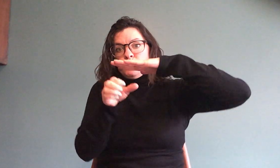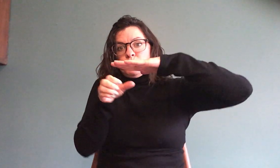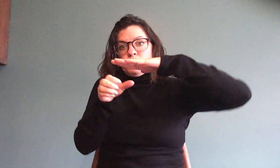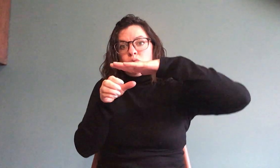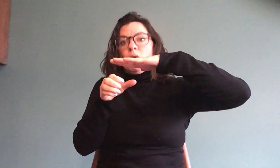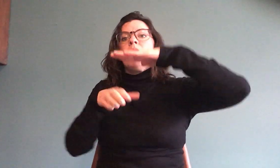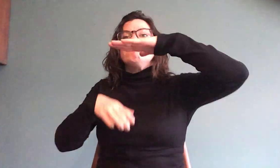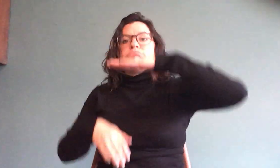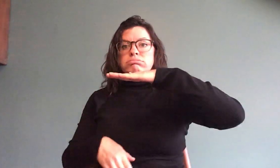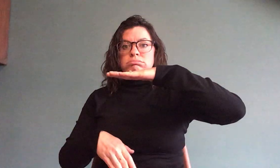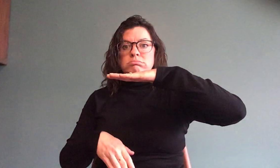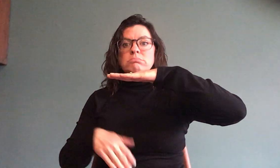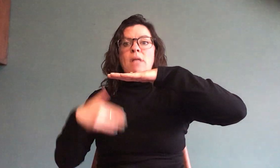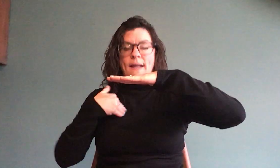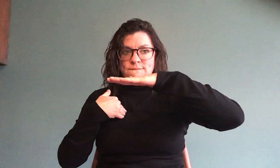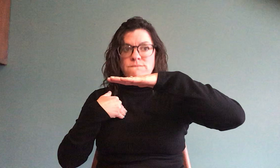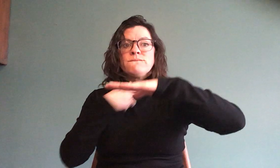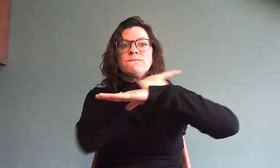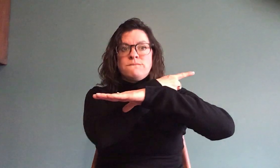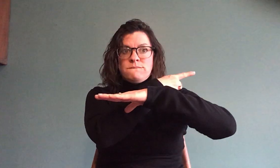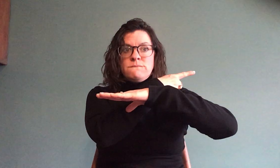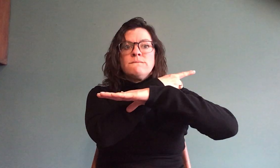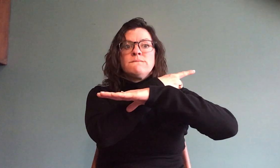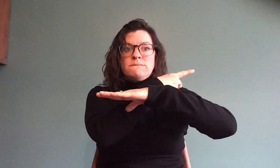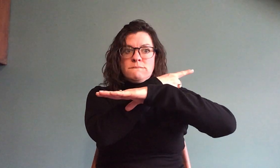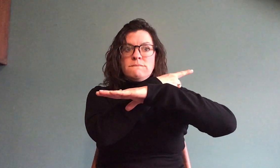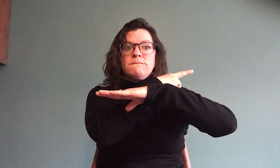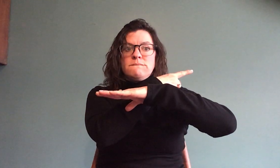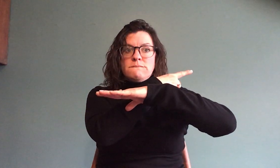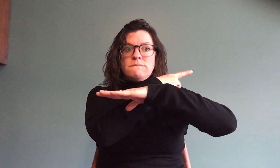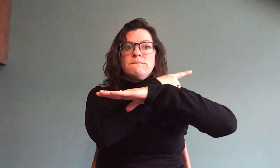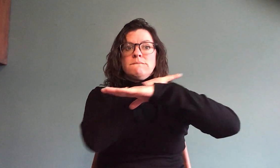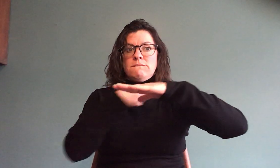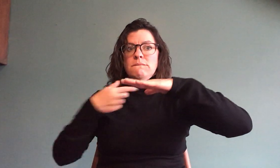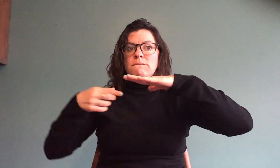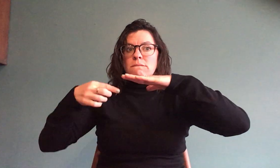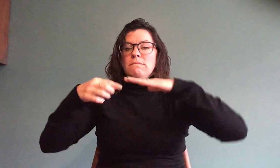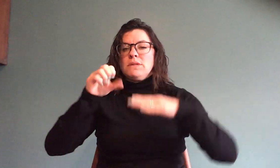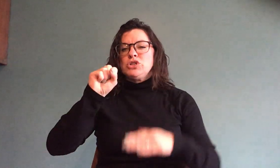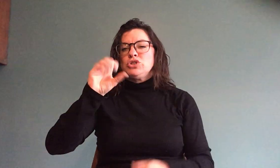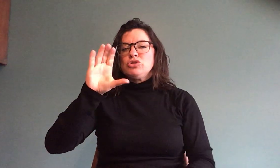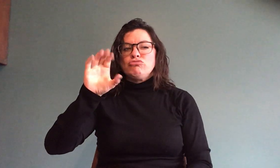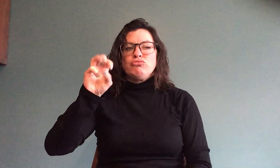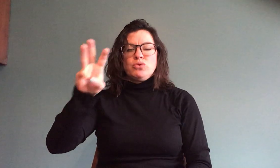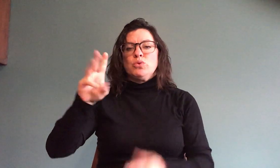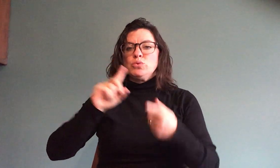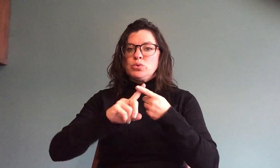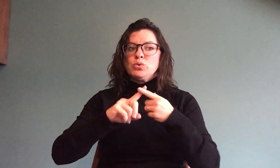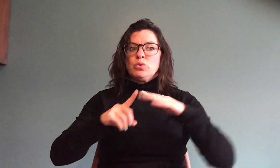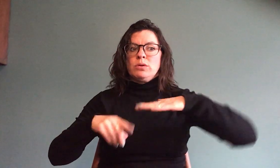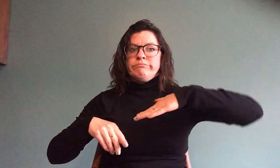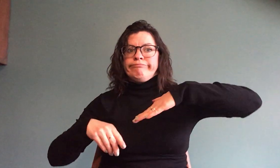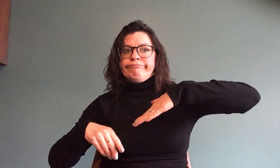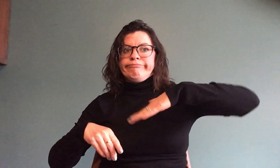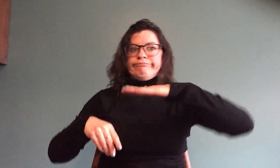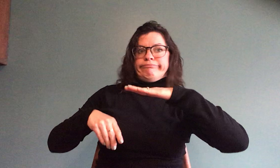with what you have there. All right? Okay. And I'm going to move forward here. Okay?